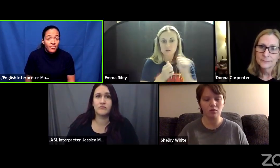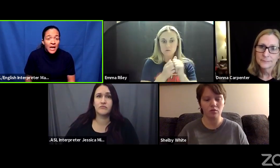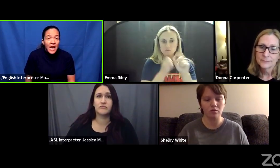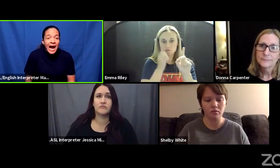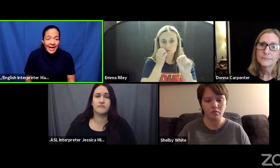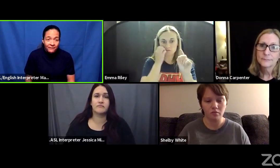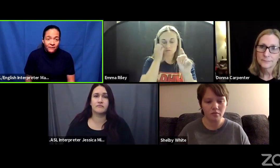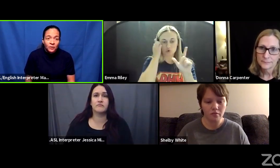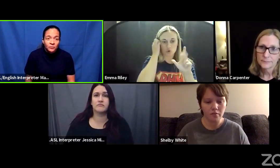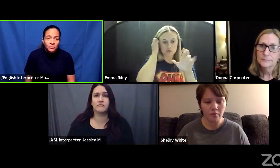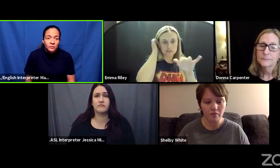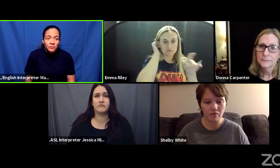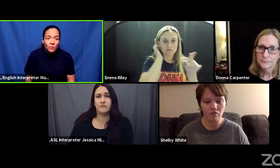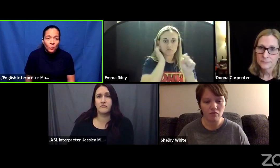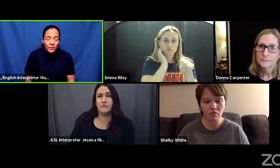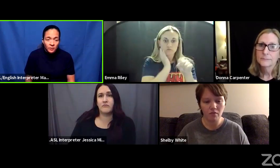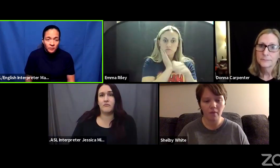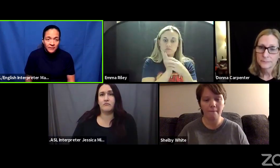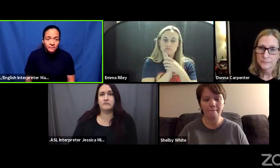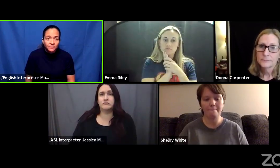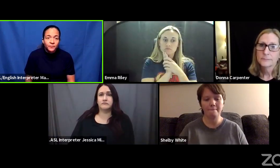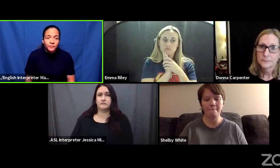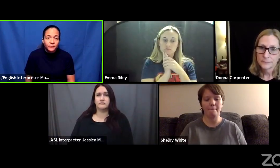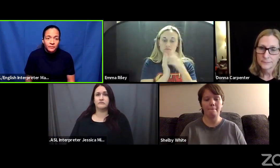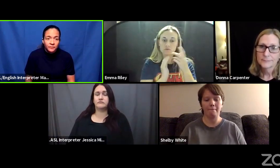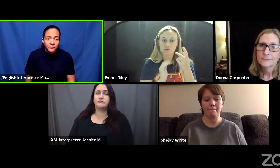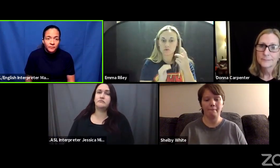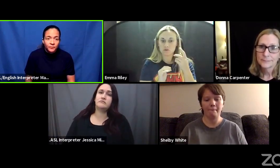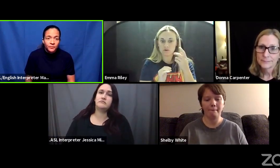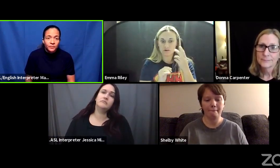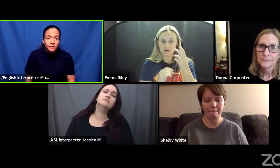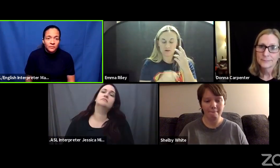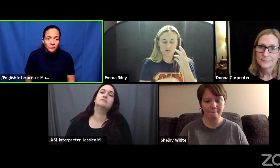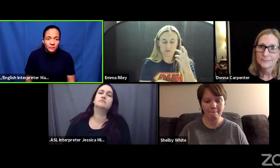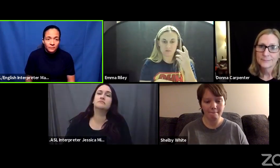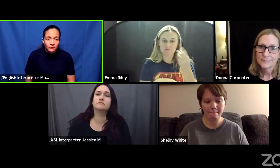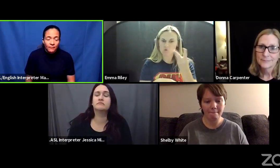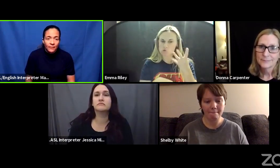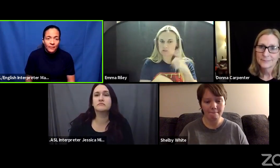Sure. I have flown with Lucy